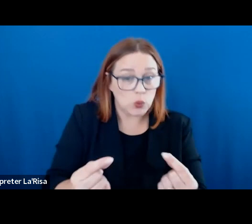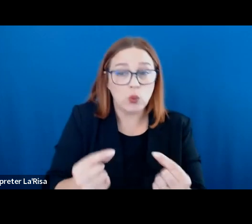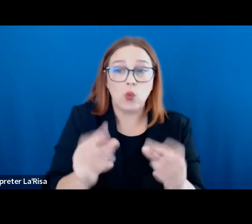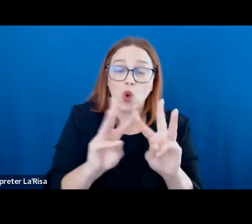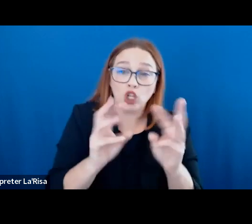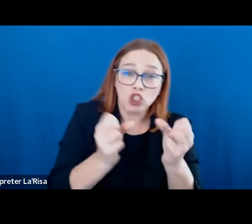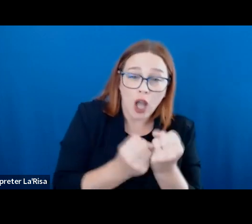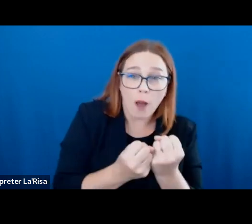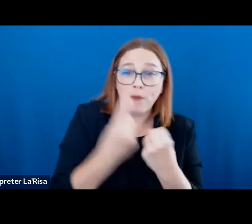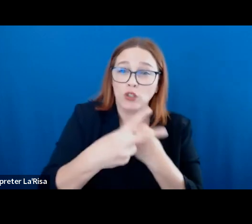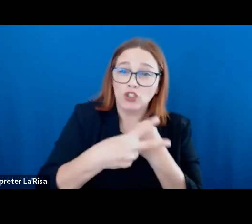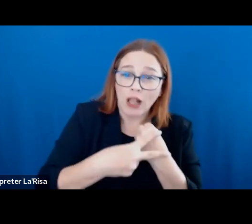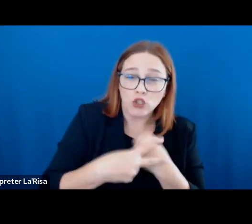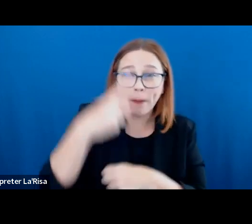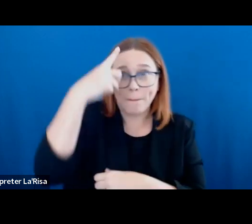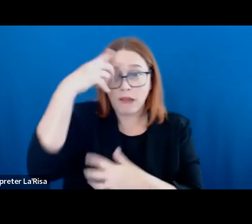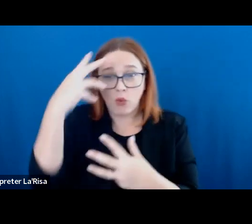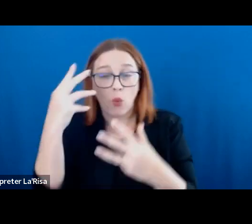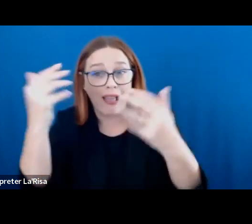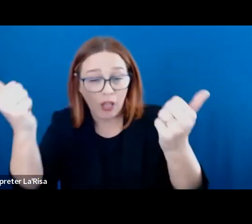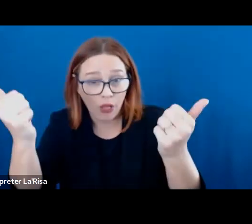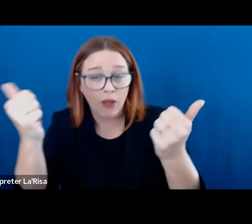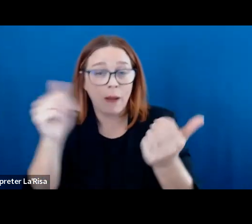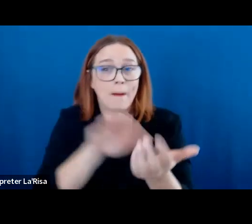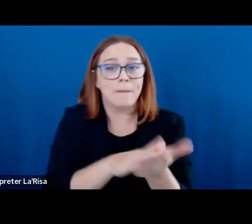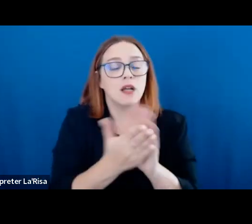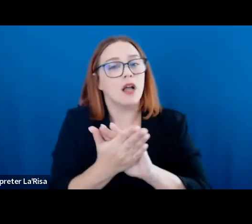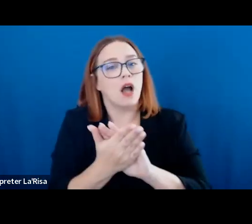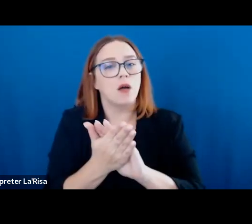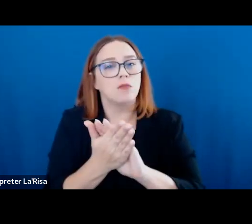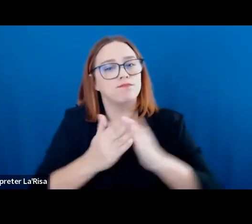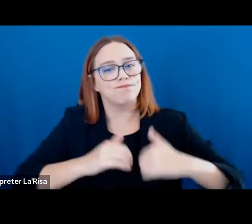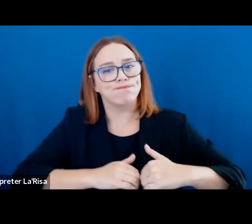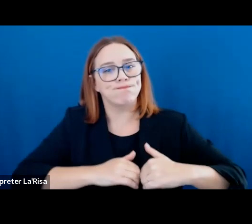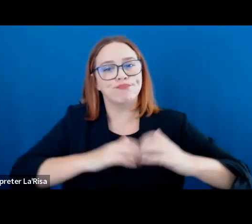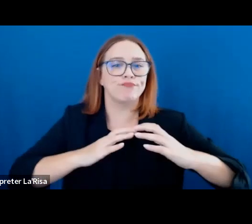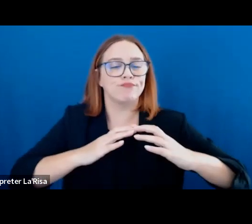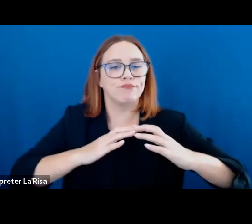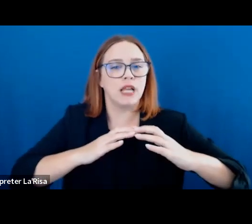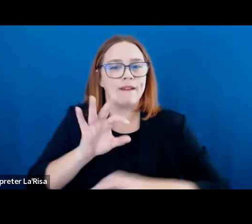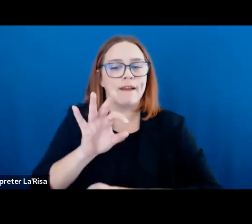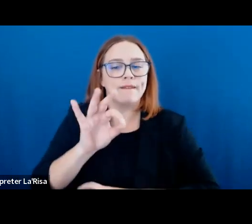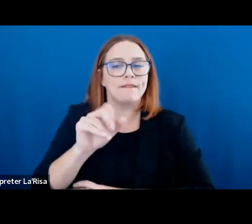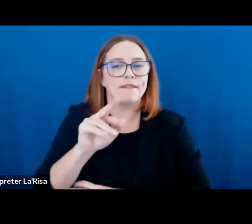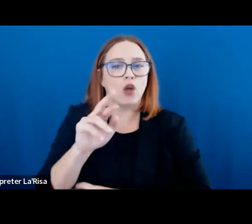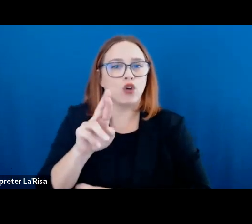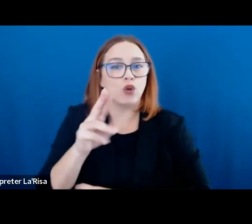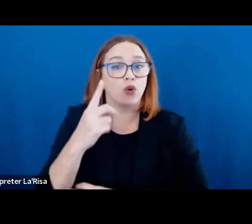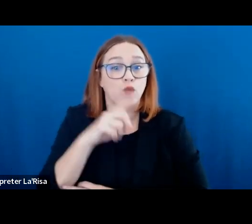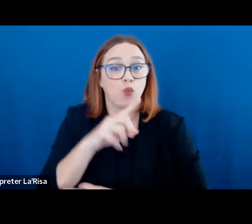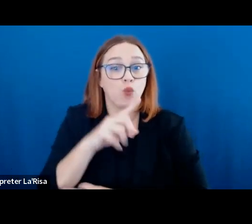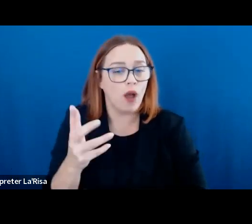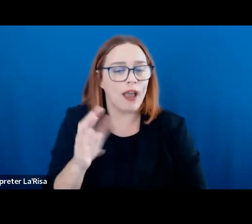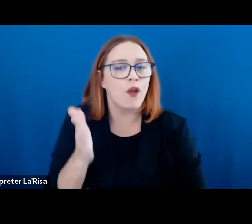And then I became a founder of Future Choices, There